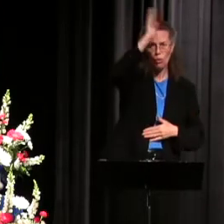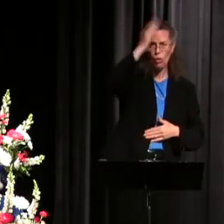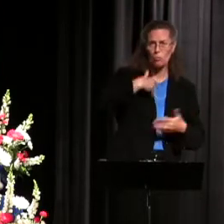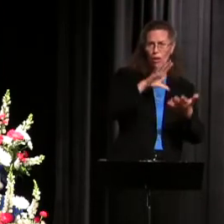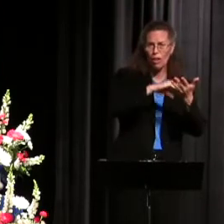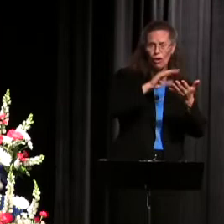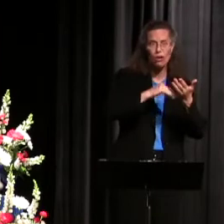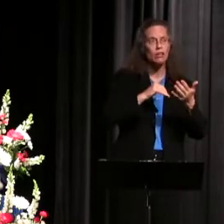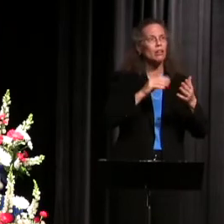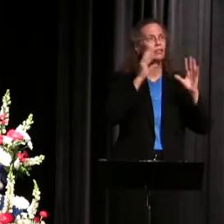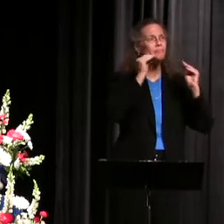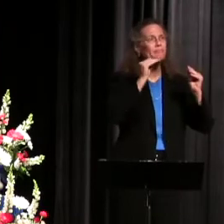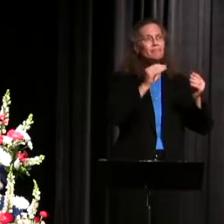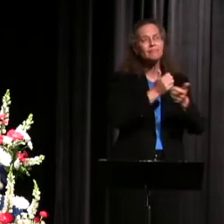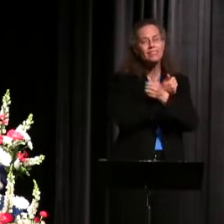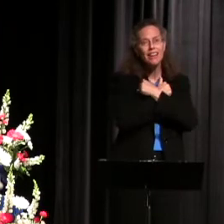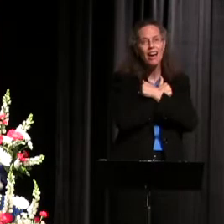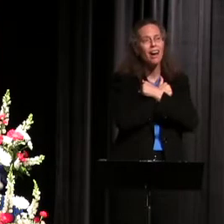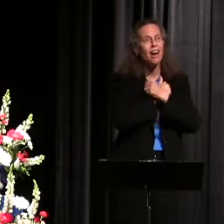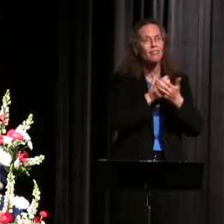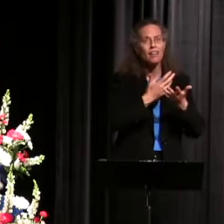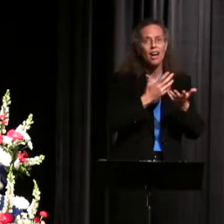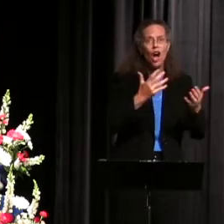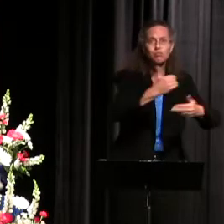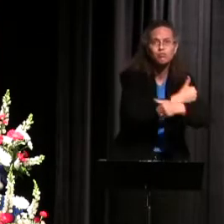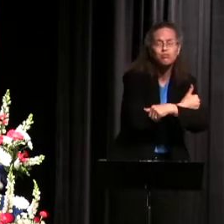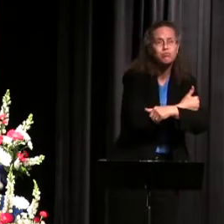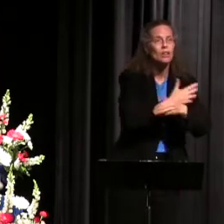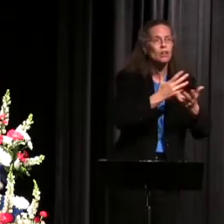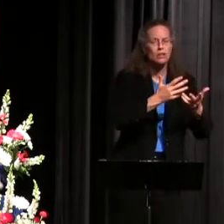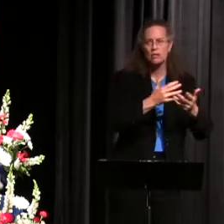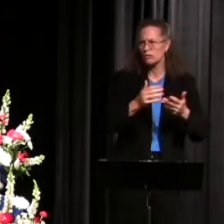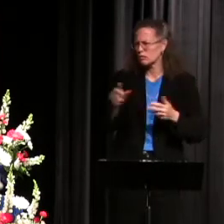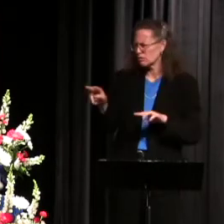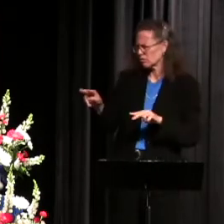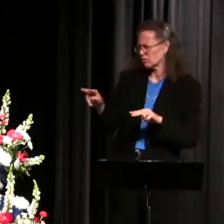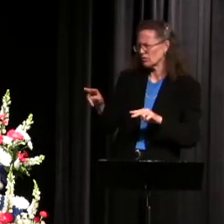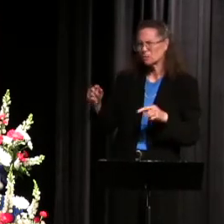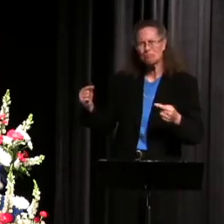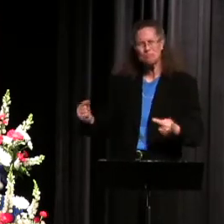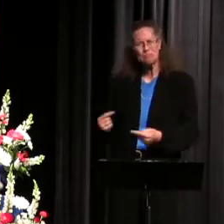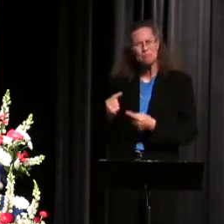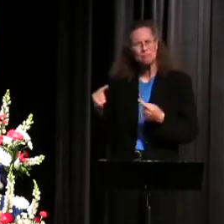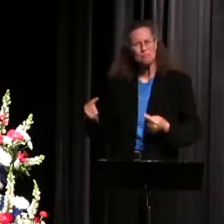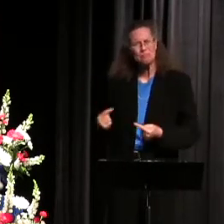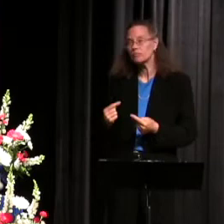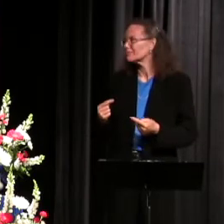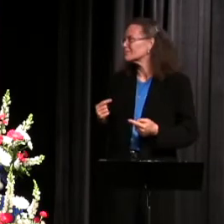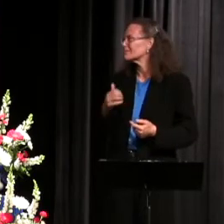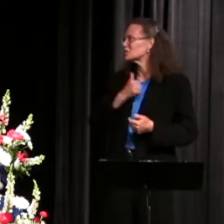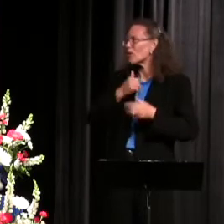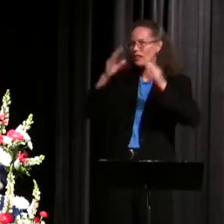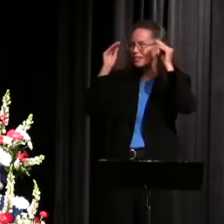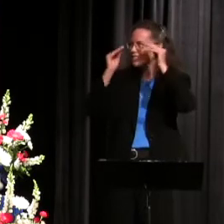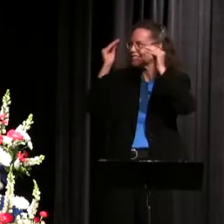and it pains me to see that African Americans are not receiving the love that they deserve. Sorry, this is